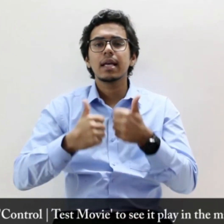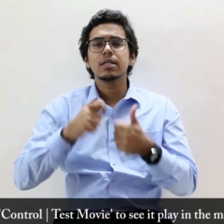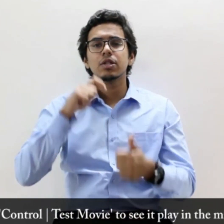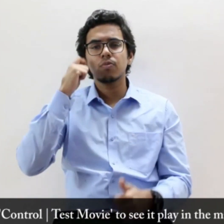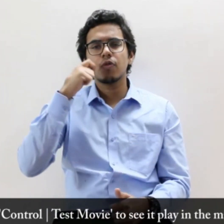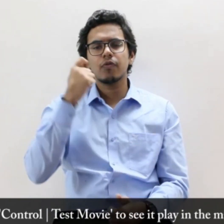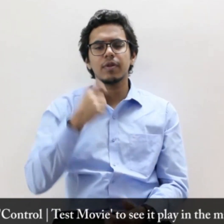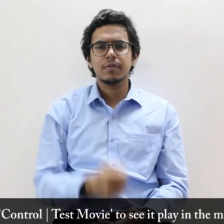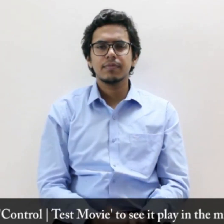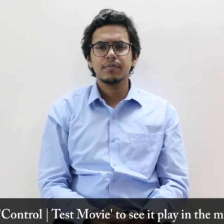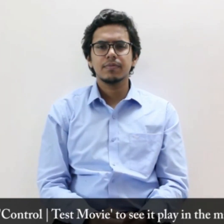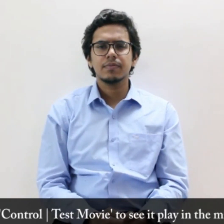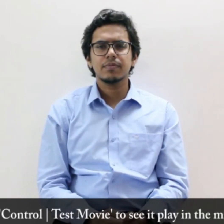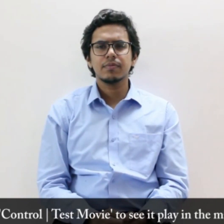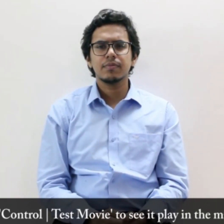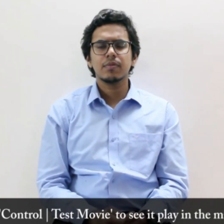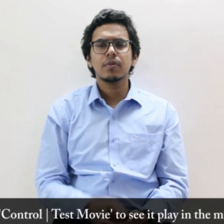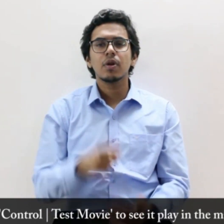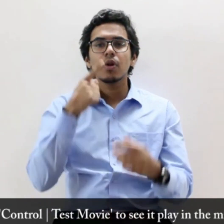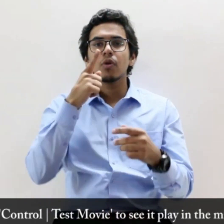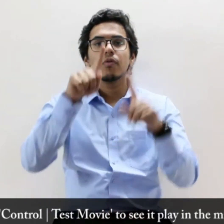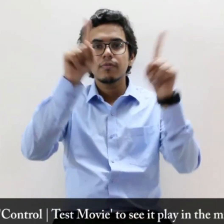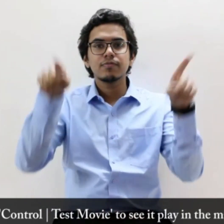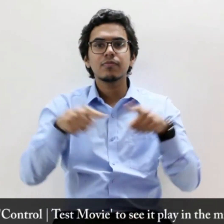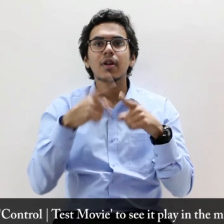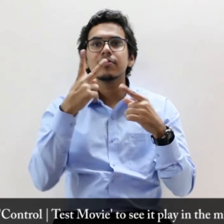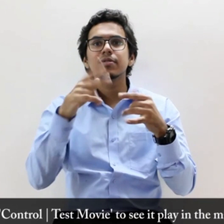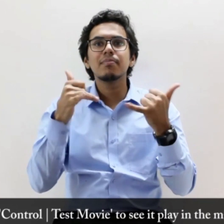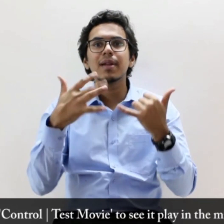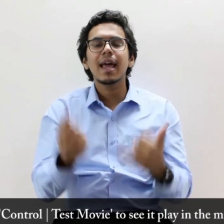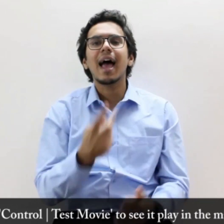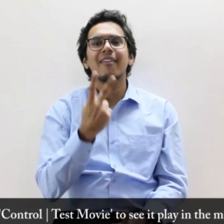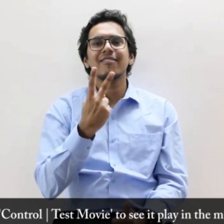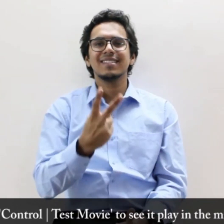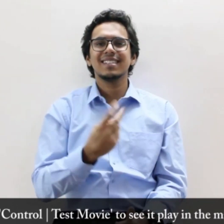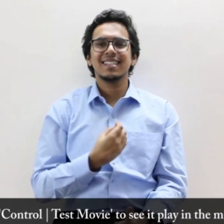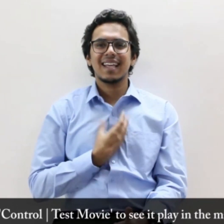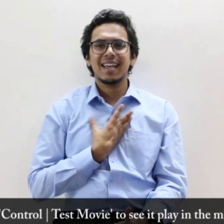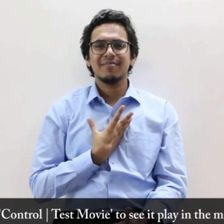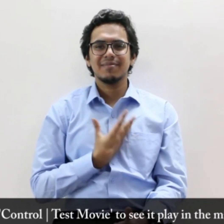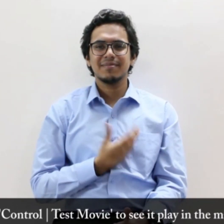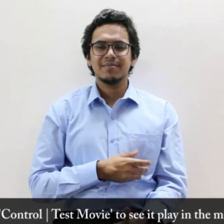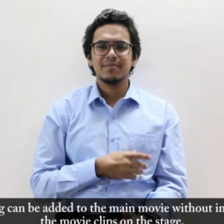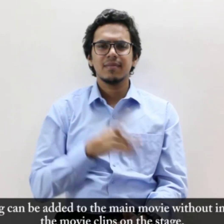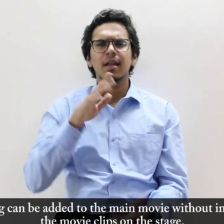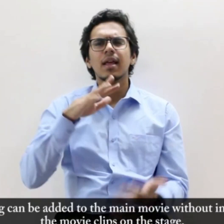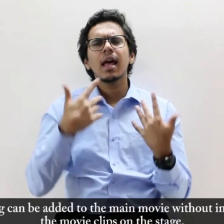Then use Control Test Movie to see it play in the main movie.